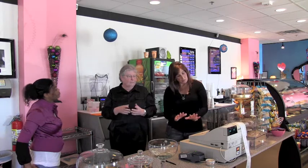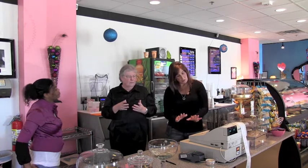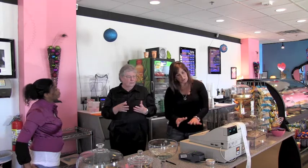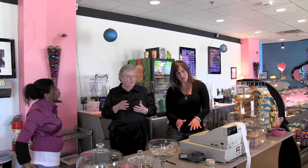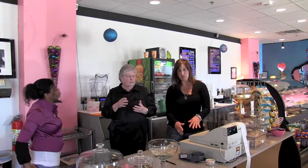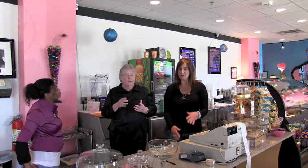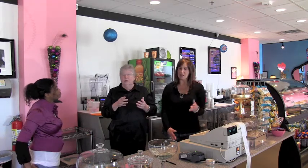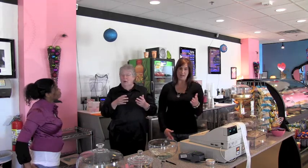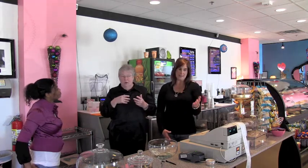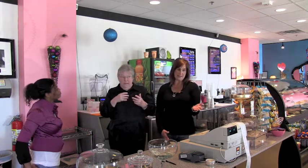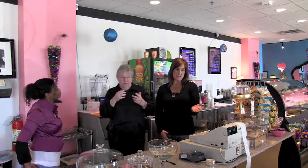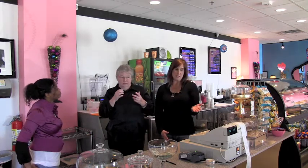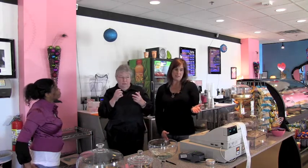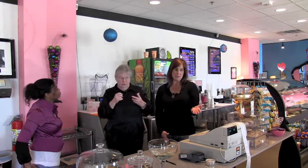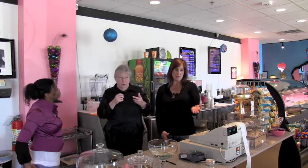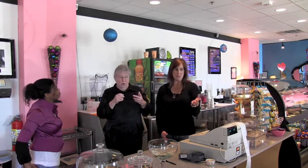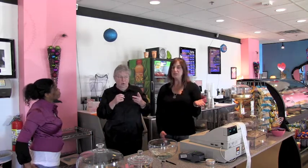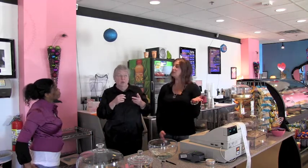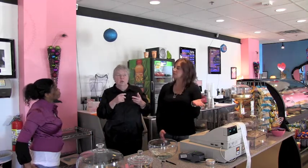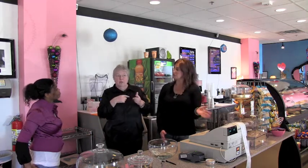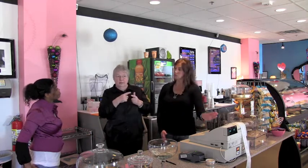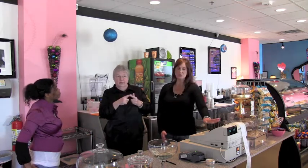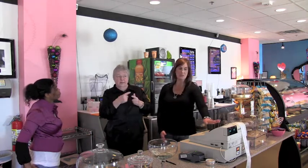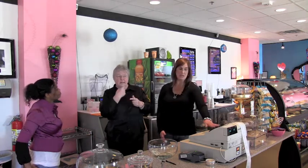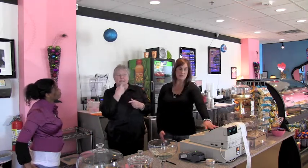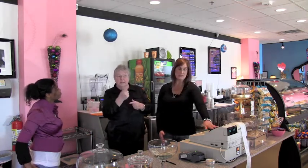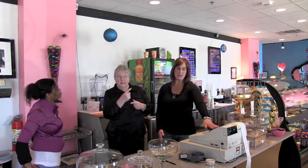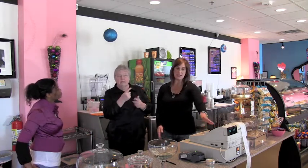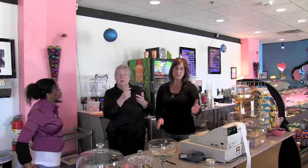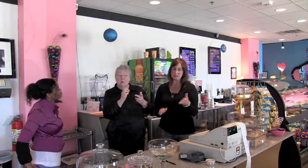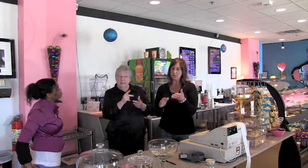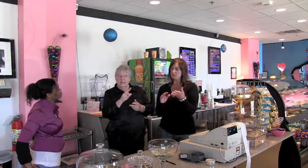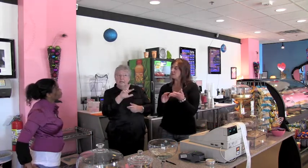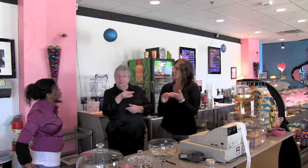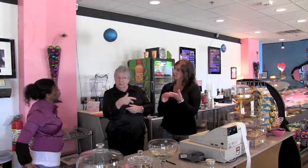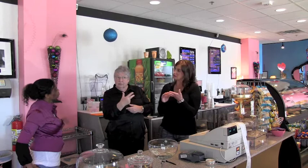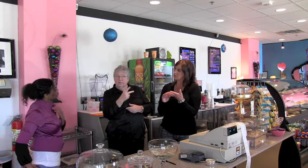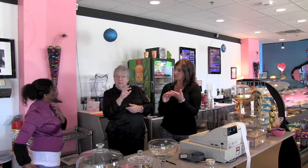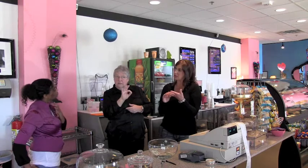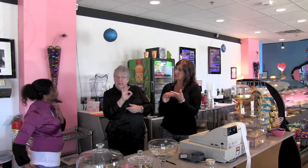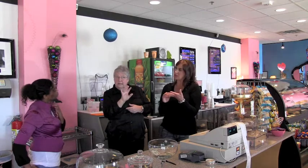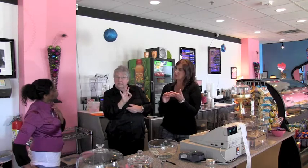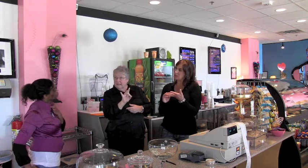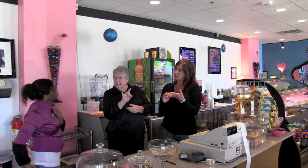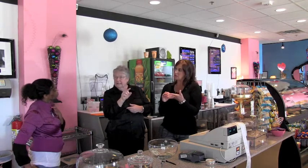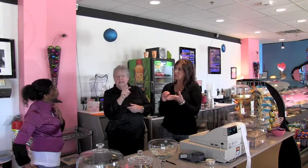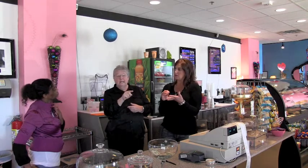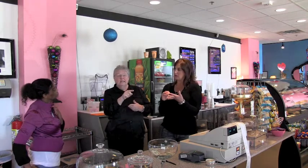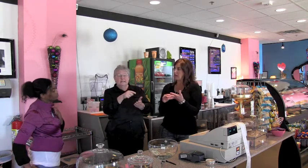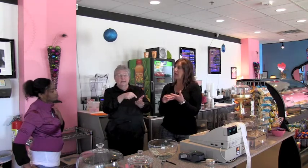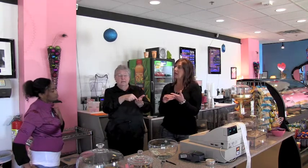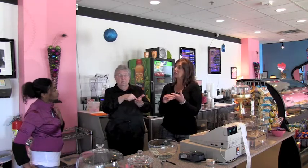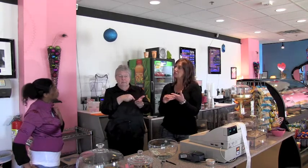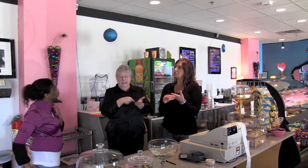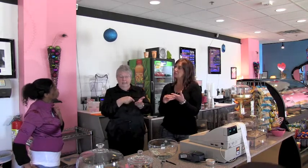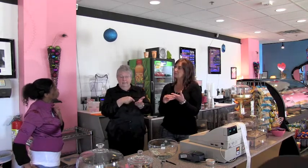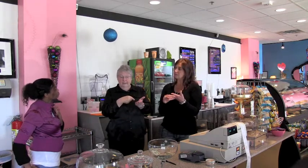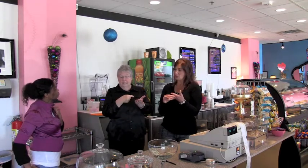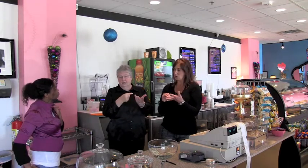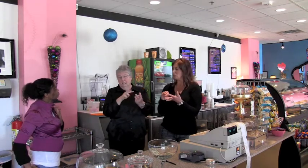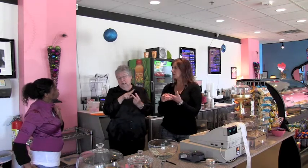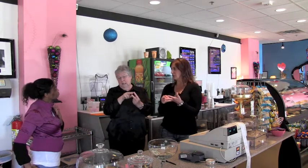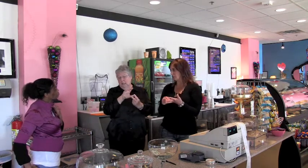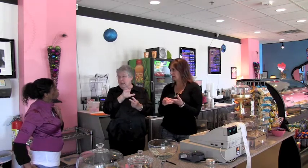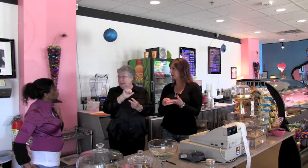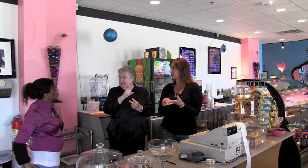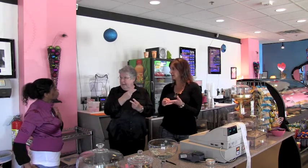So then what I'll do is I'll ask the customer, I'll tell the customer it's $3.98. They'll either pay with